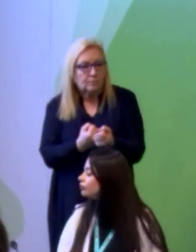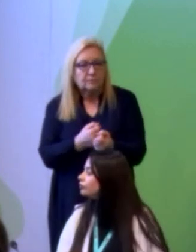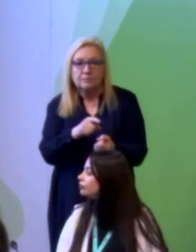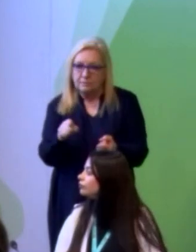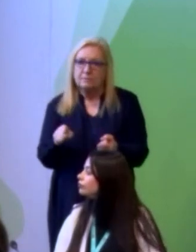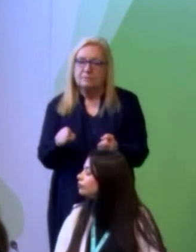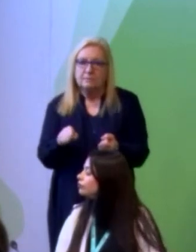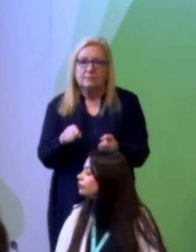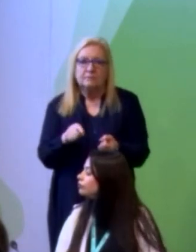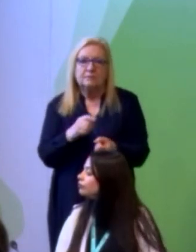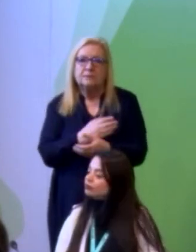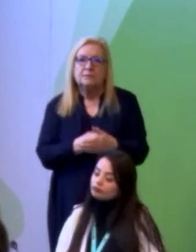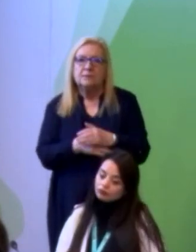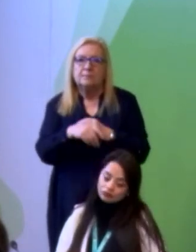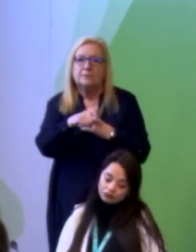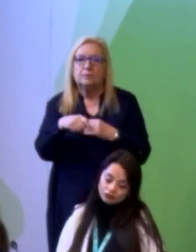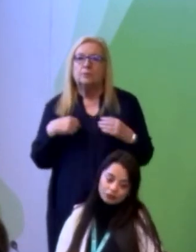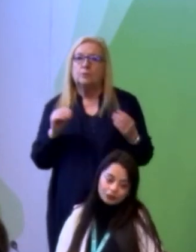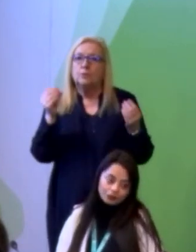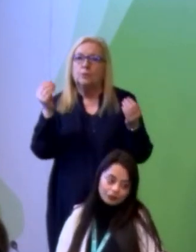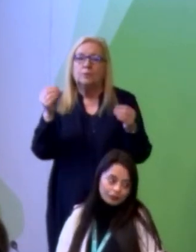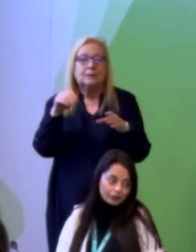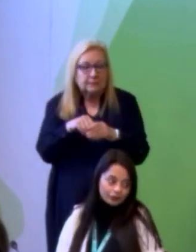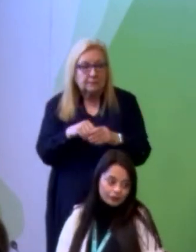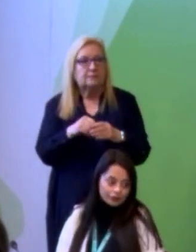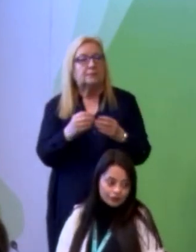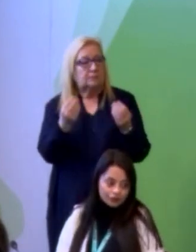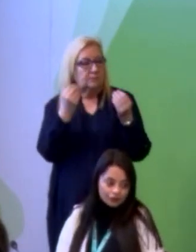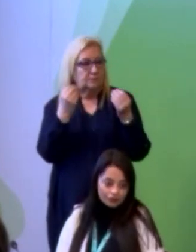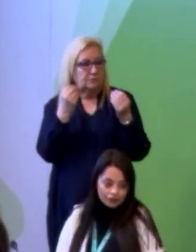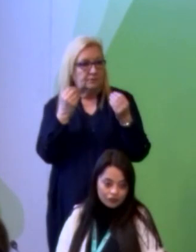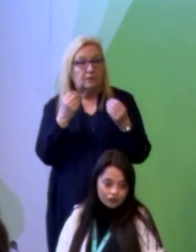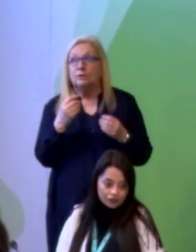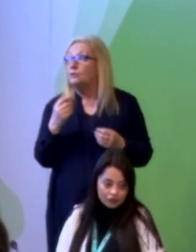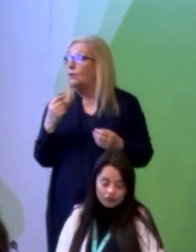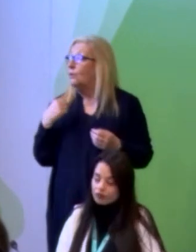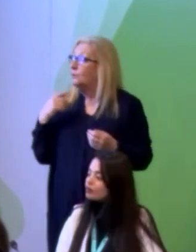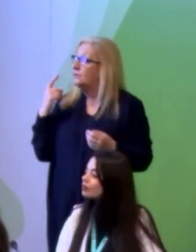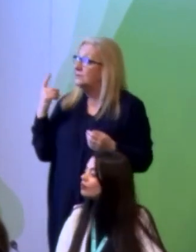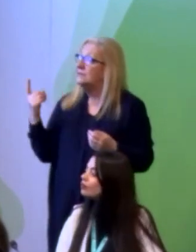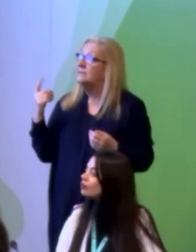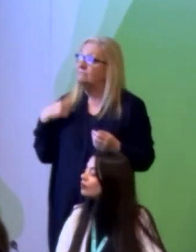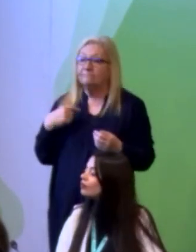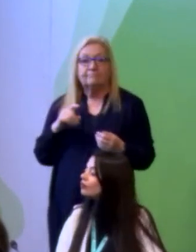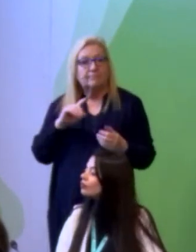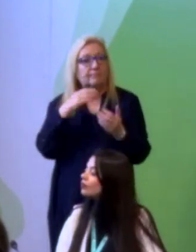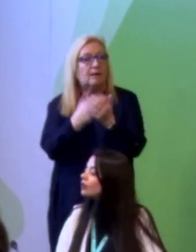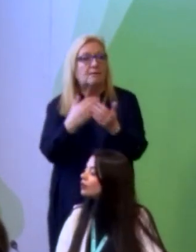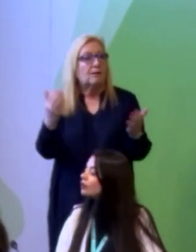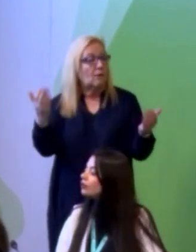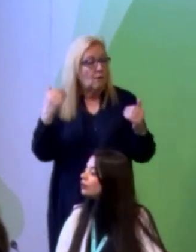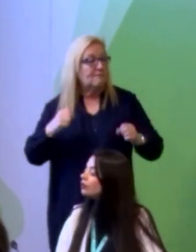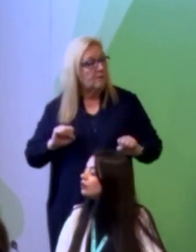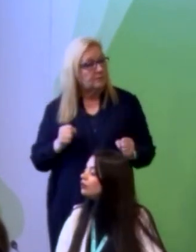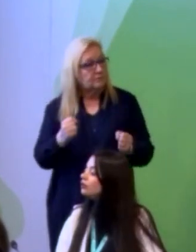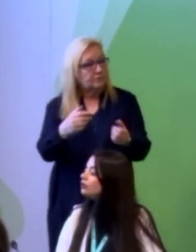to education. Now, this is our call to action that we developed with the Global Campaign for